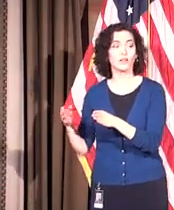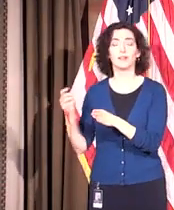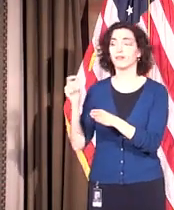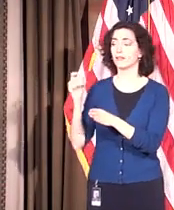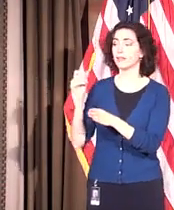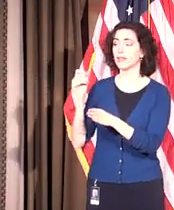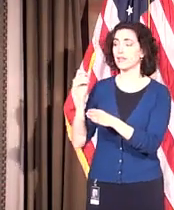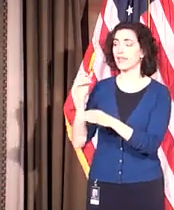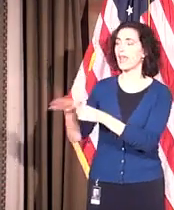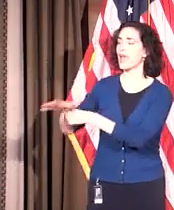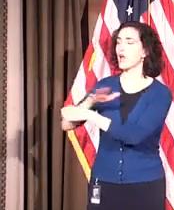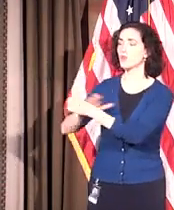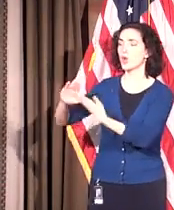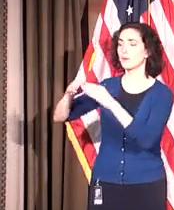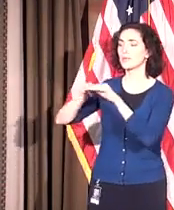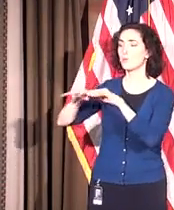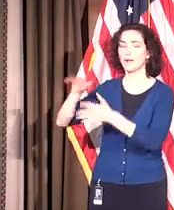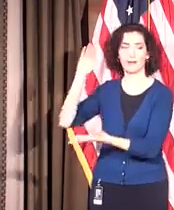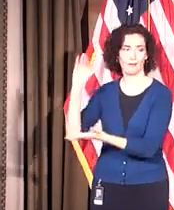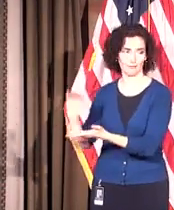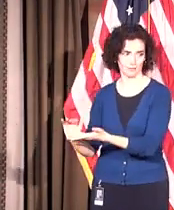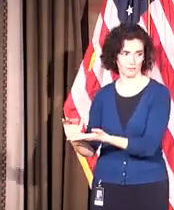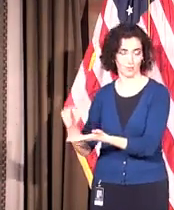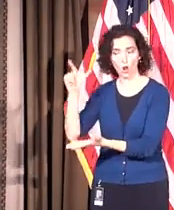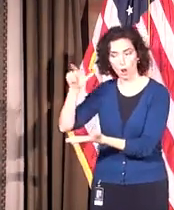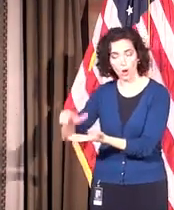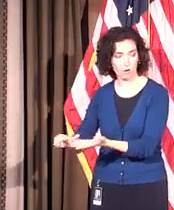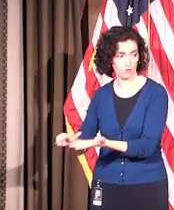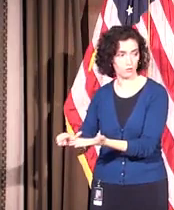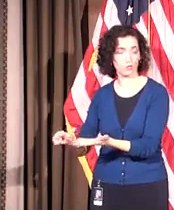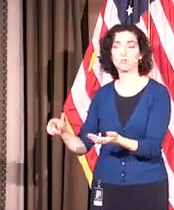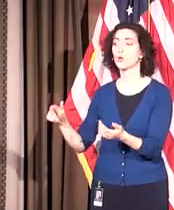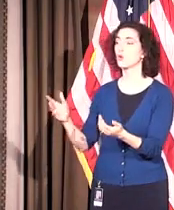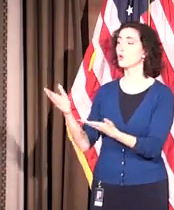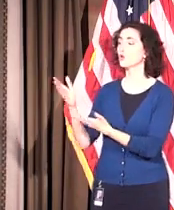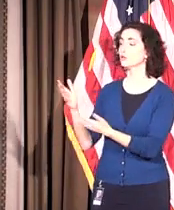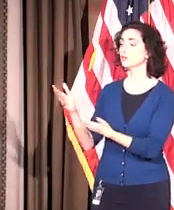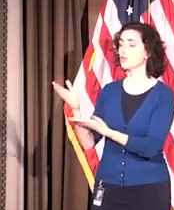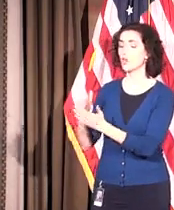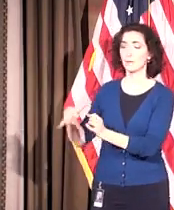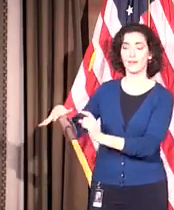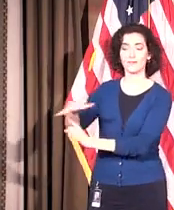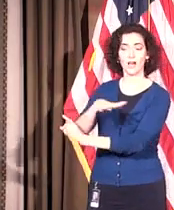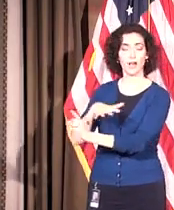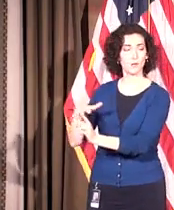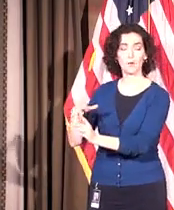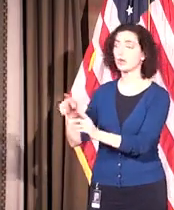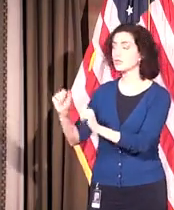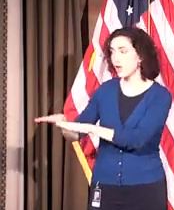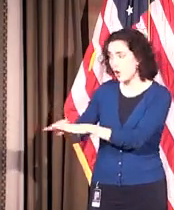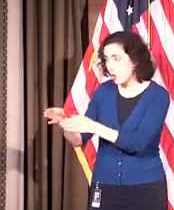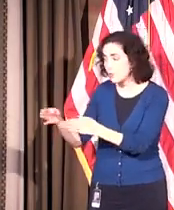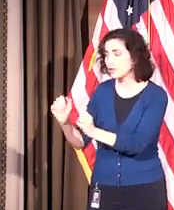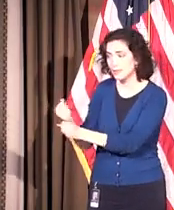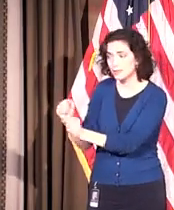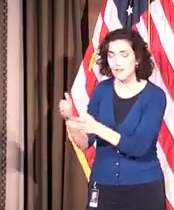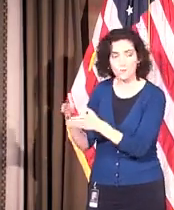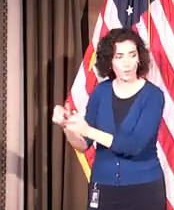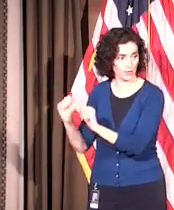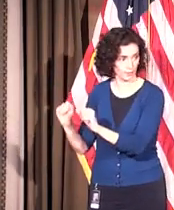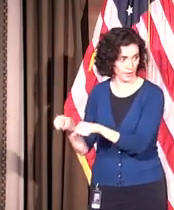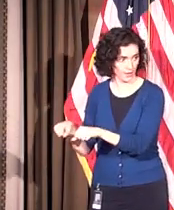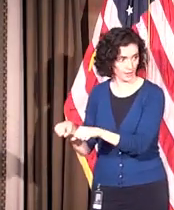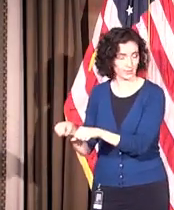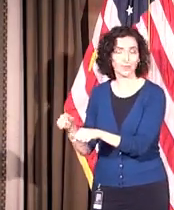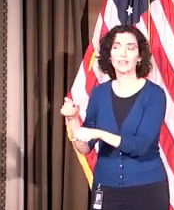low community spread, meaning that even in those environments that they could reopen and do so safely